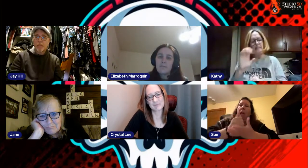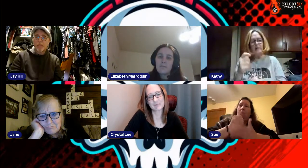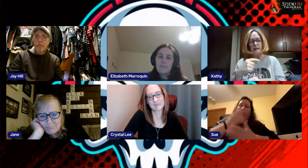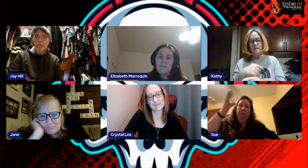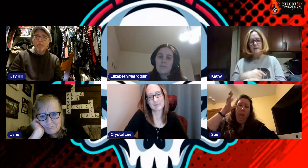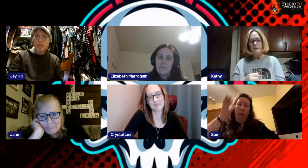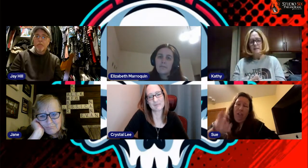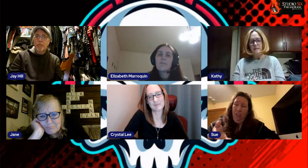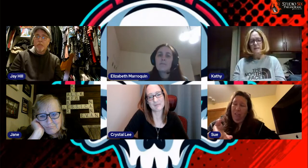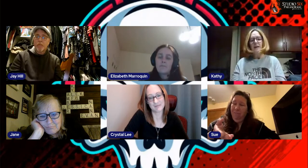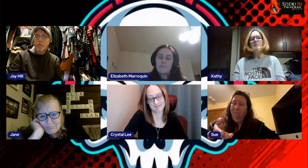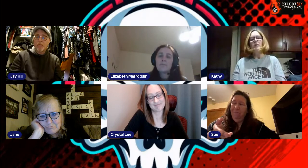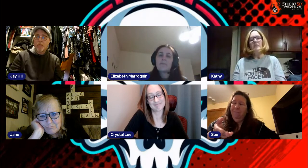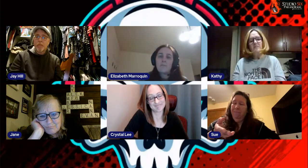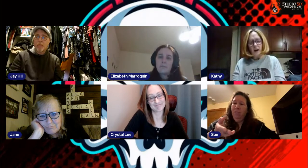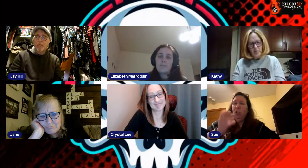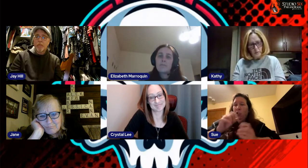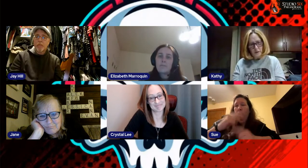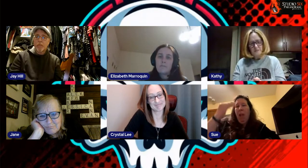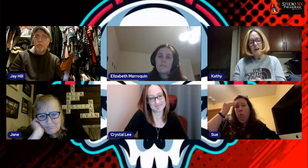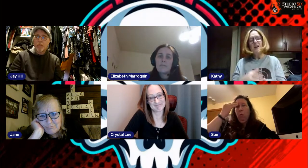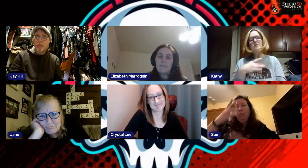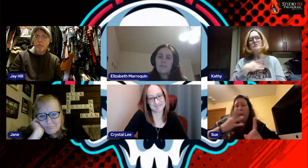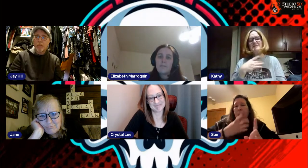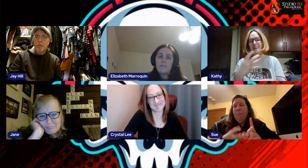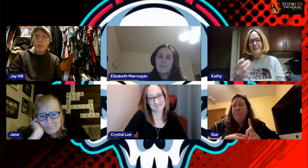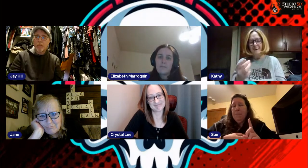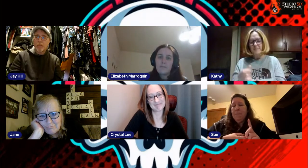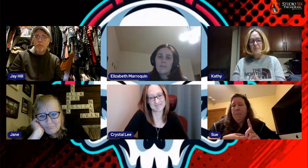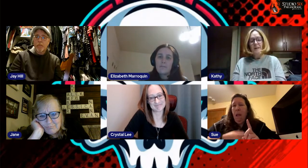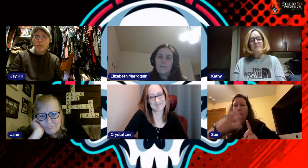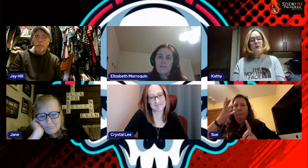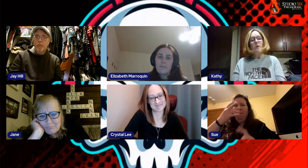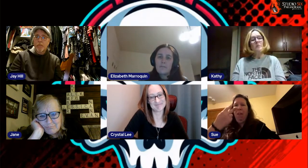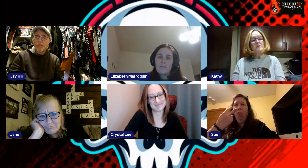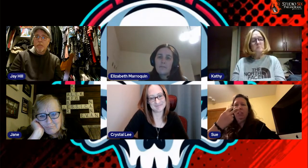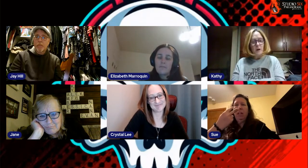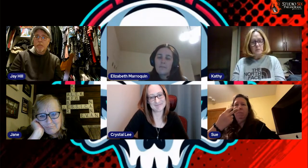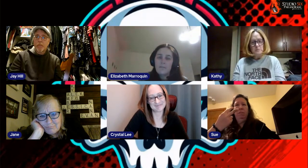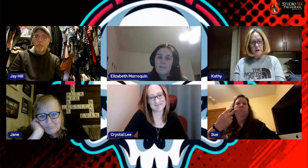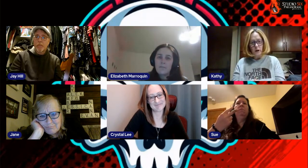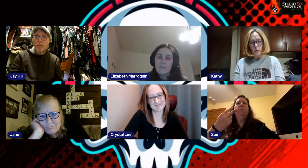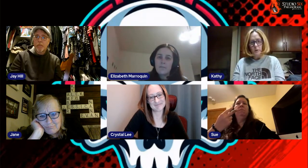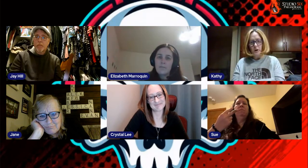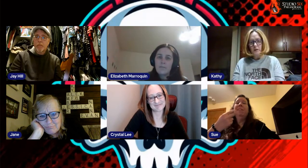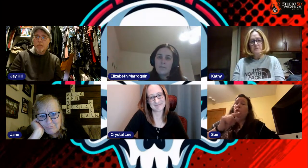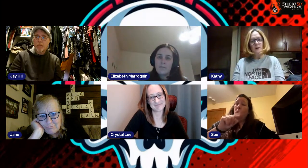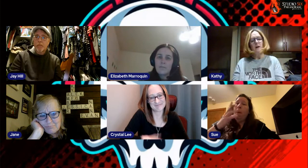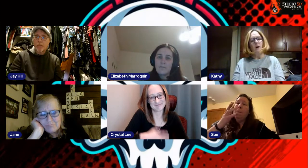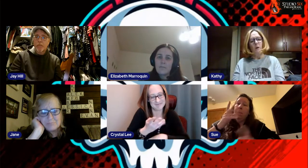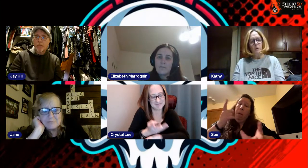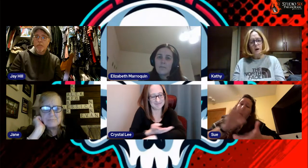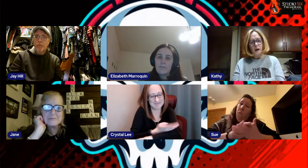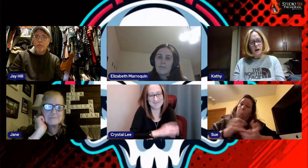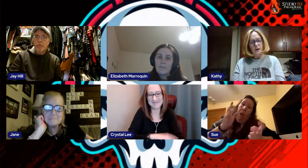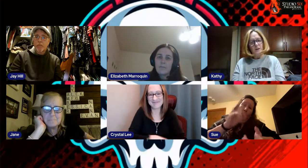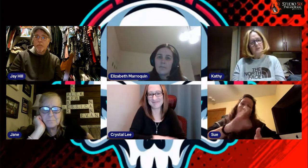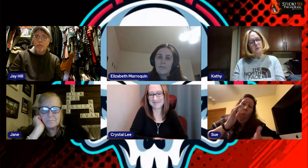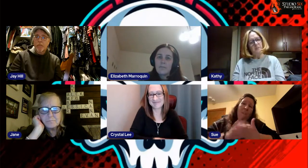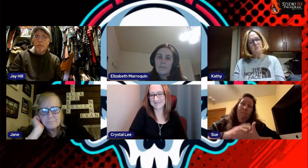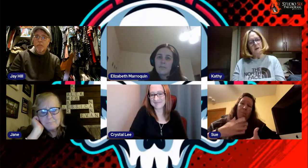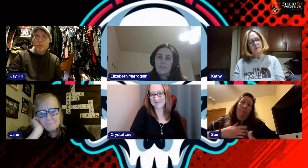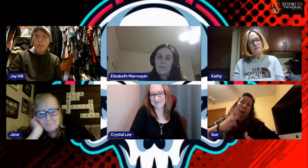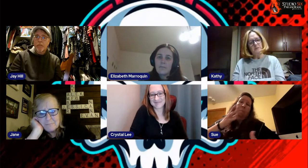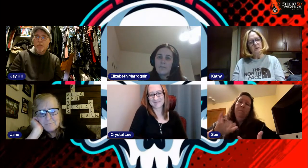in his leg. Mm-hmm. So the father was interesting. So his mother was trying to help her. It's like, oh,